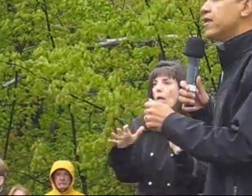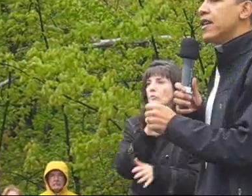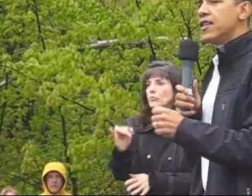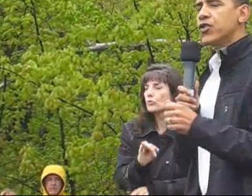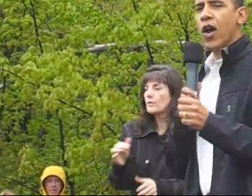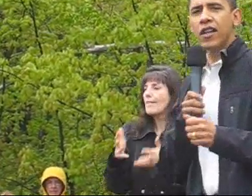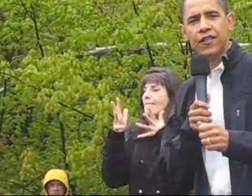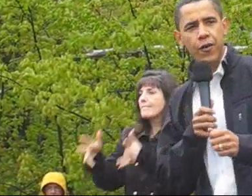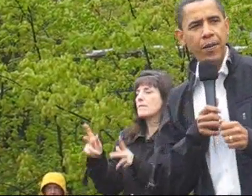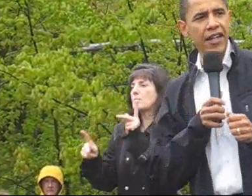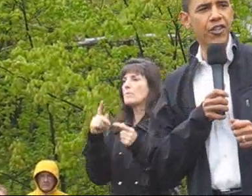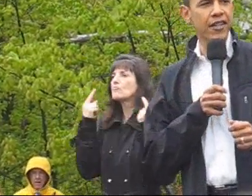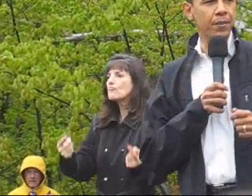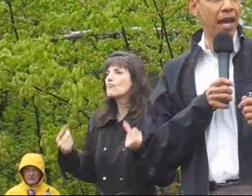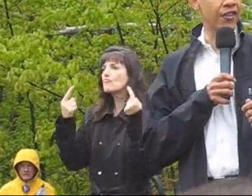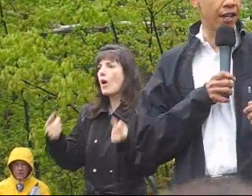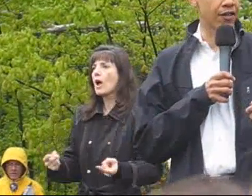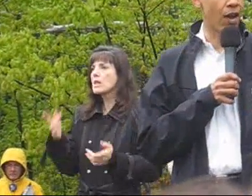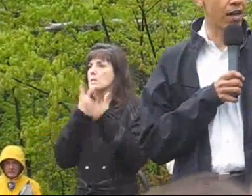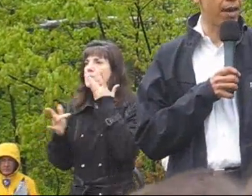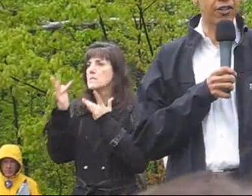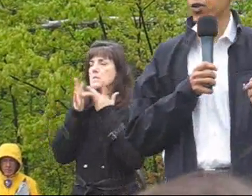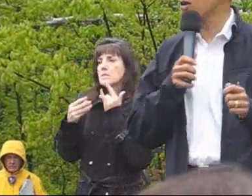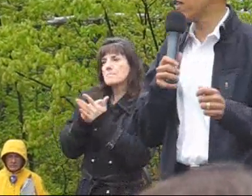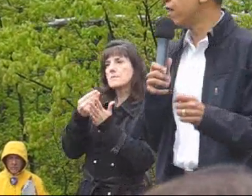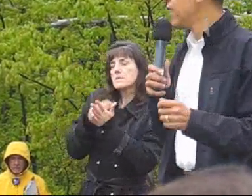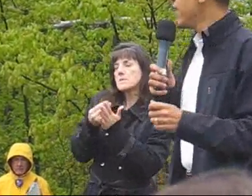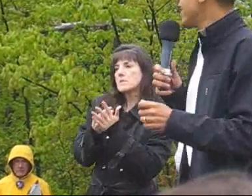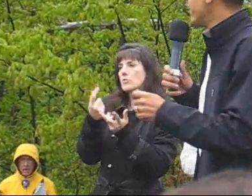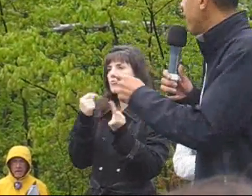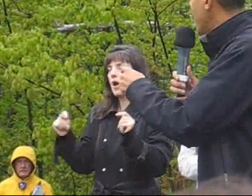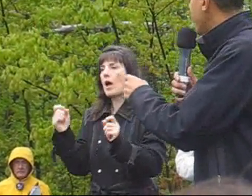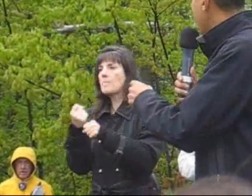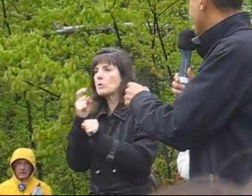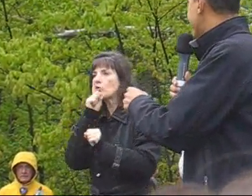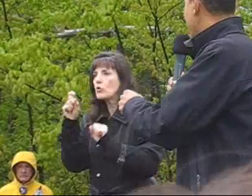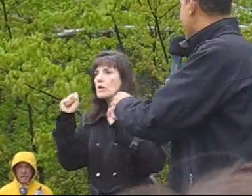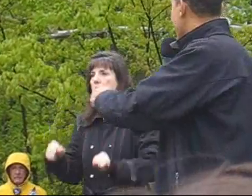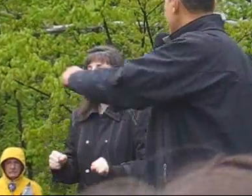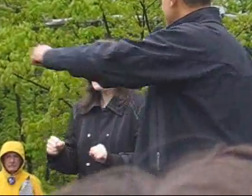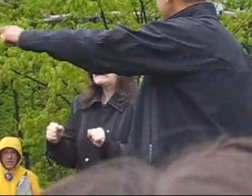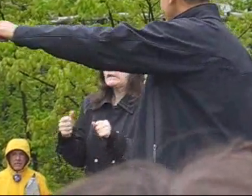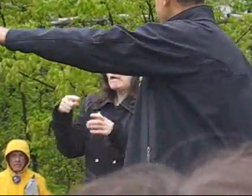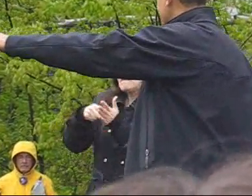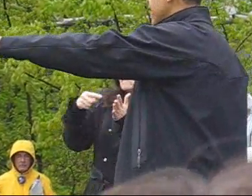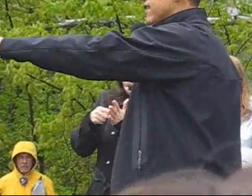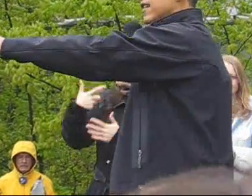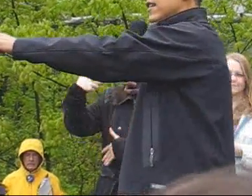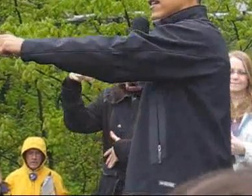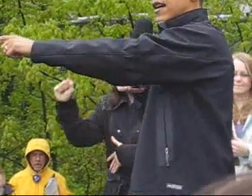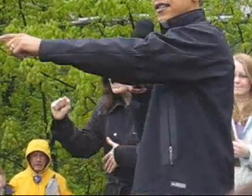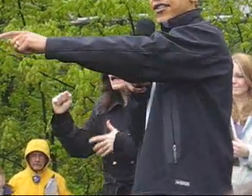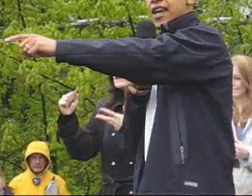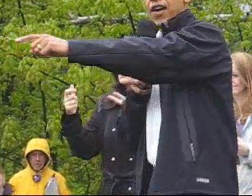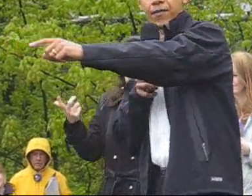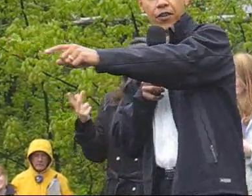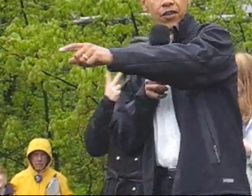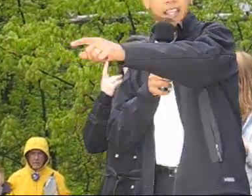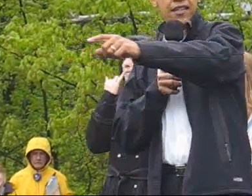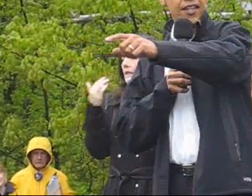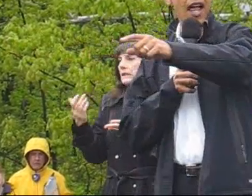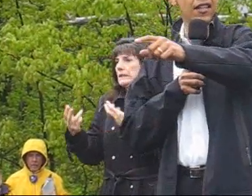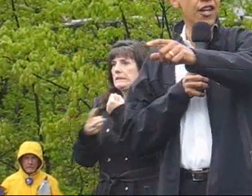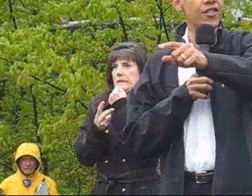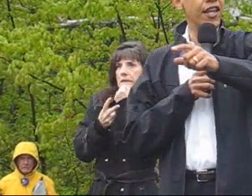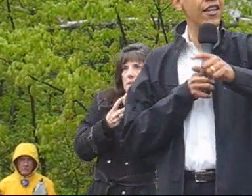people struggling from paycheck to paycheck, trying to make sure that they can fill up the gas tank or see if they can save up